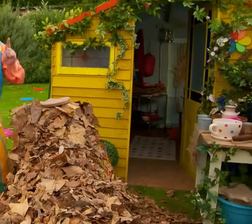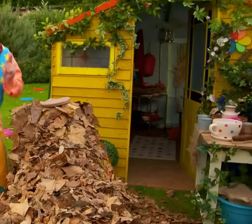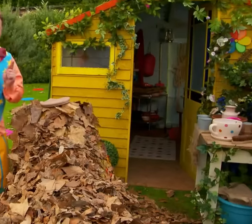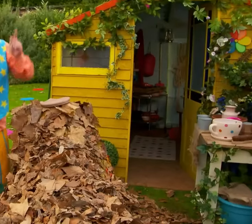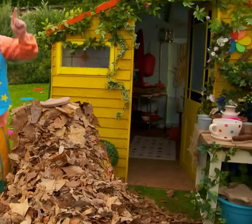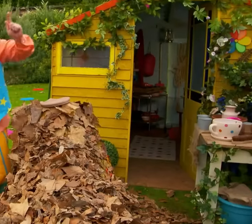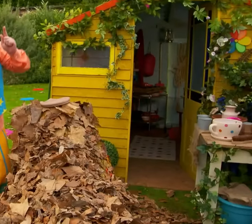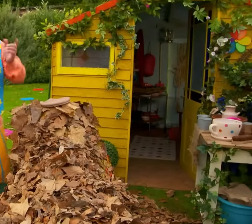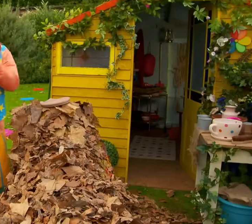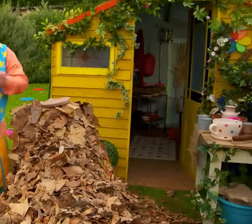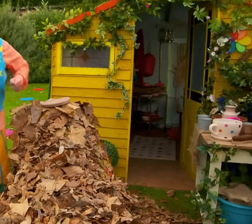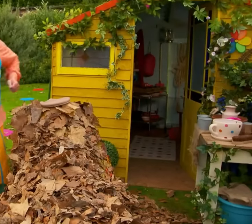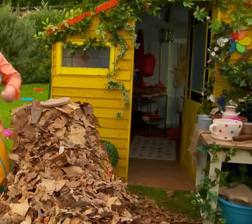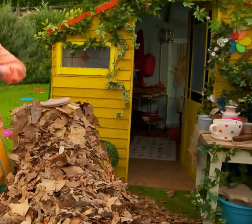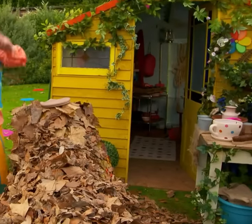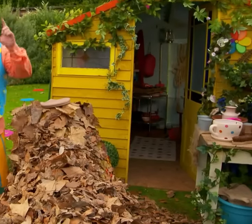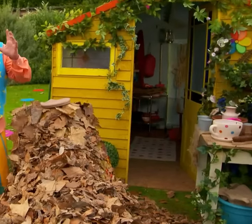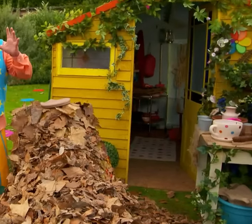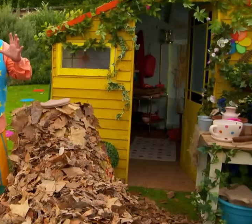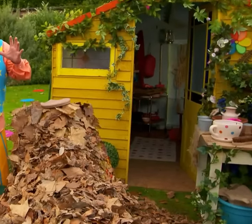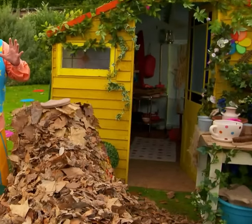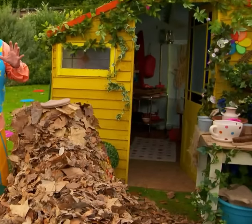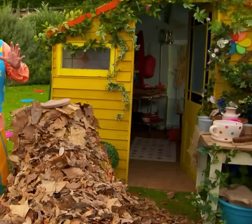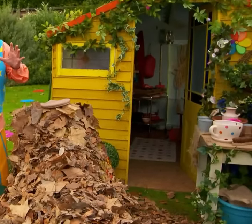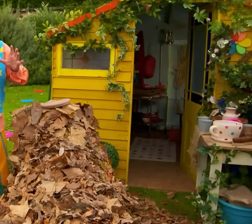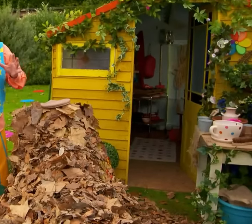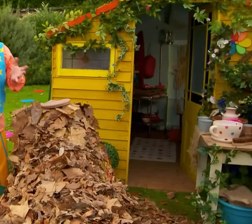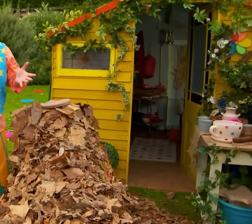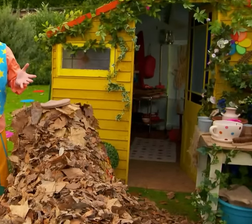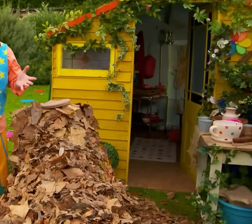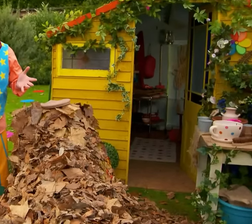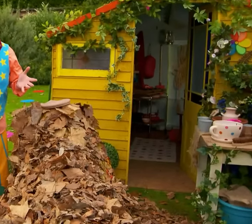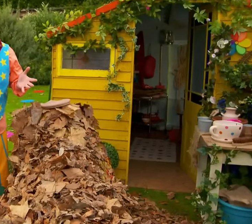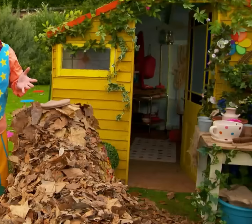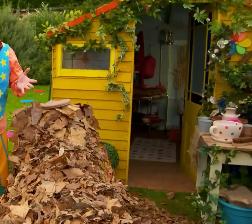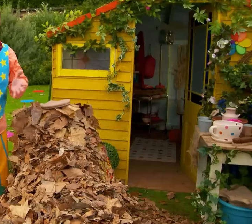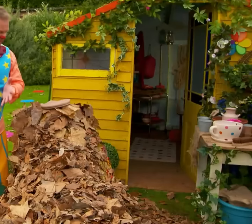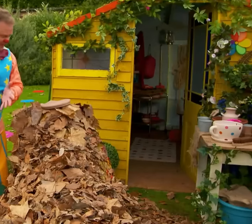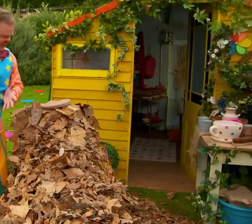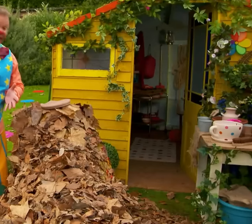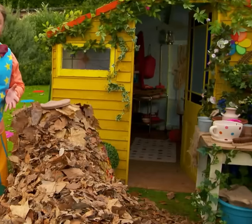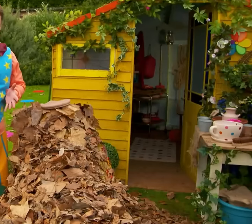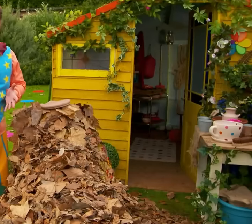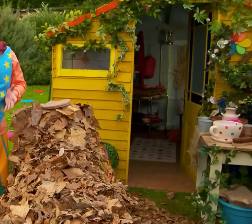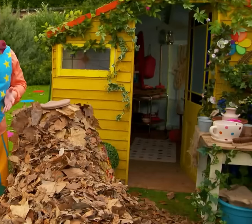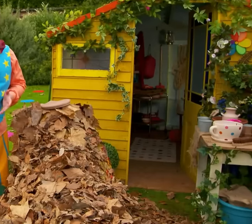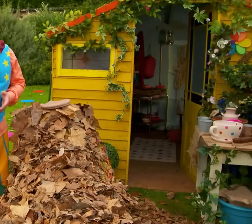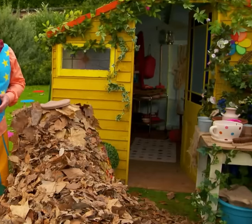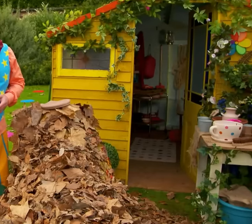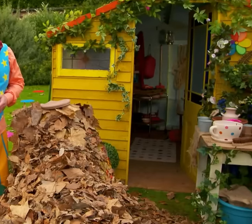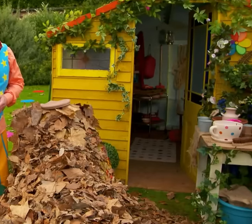Tumble. Yay! Woo! Shh, Mr. Tumble. Don't wake up Grandad. Oh,